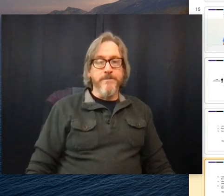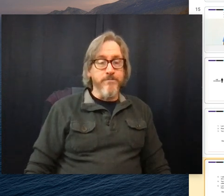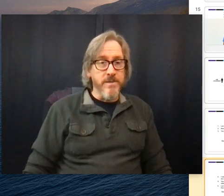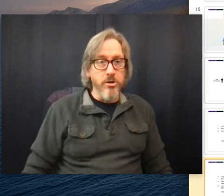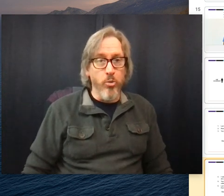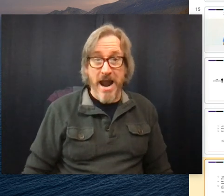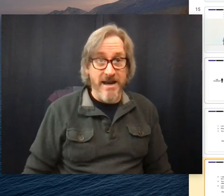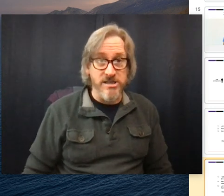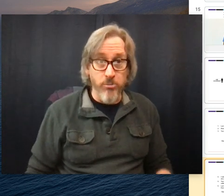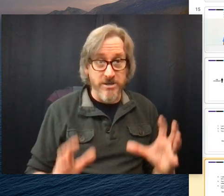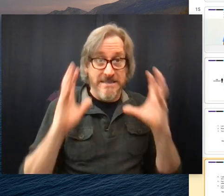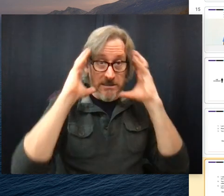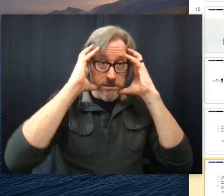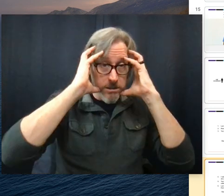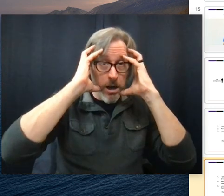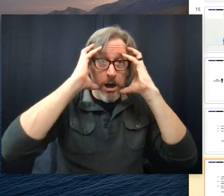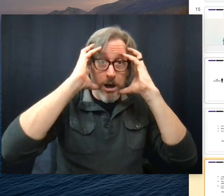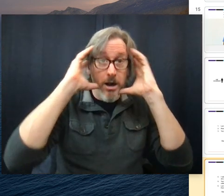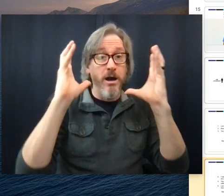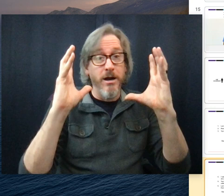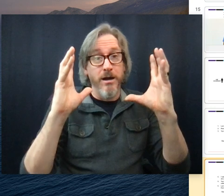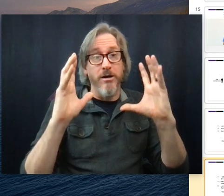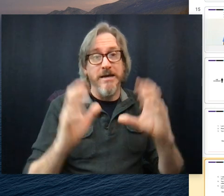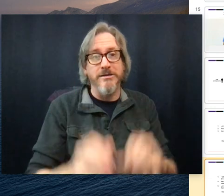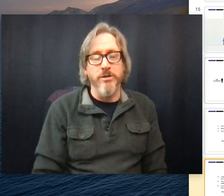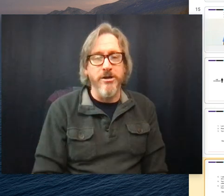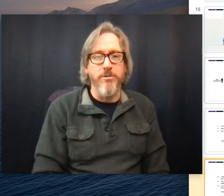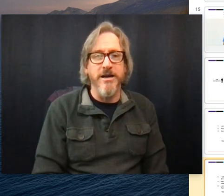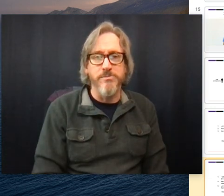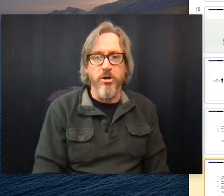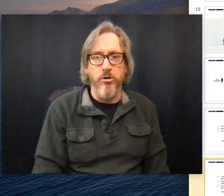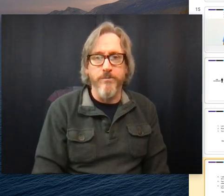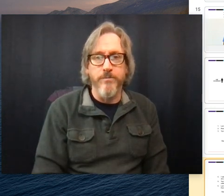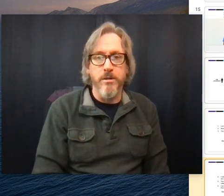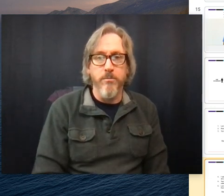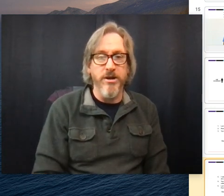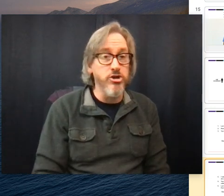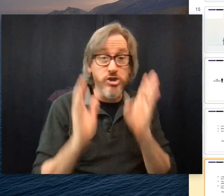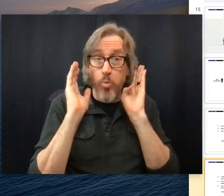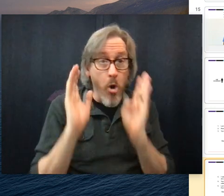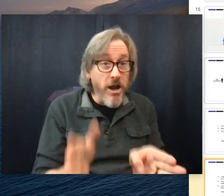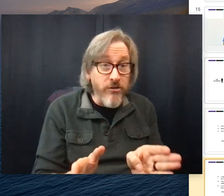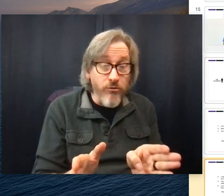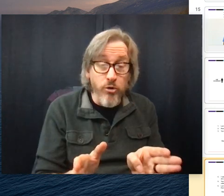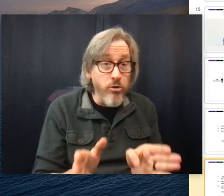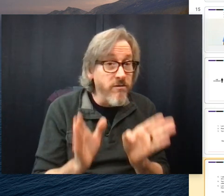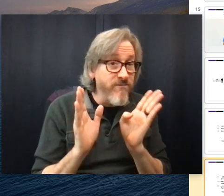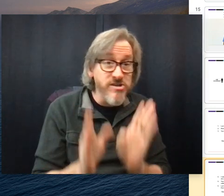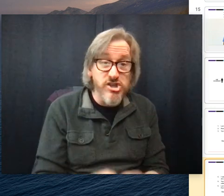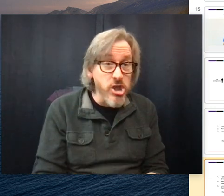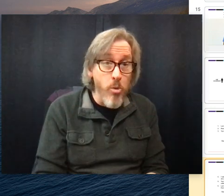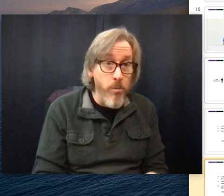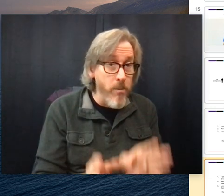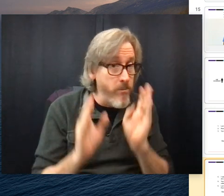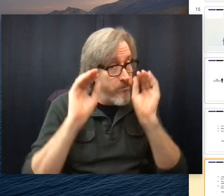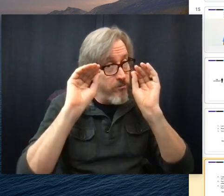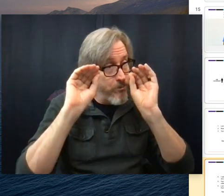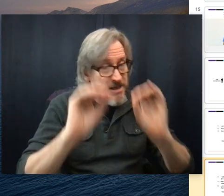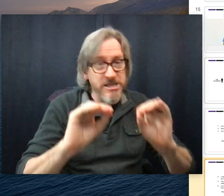Then we're adding some more details. All right, don't let your brain explode, but just walk it through